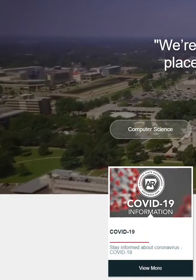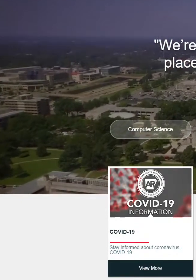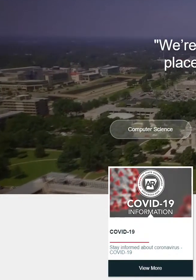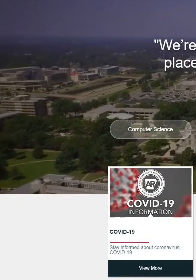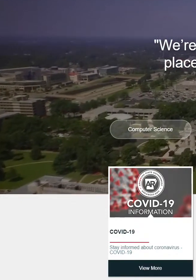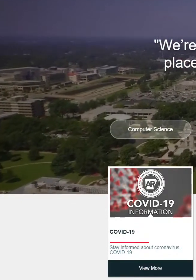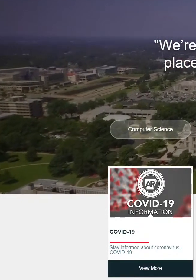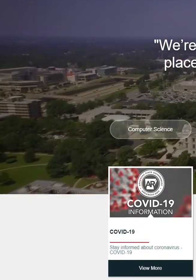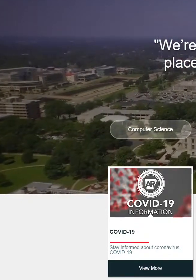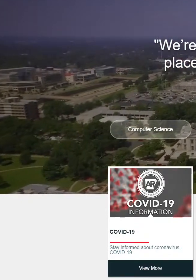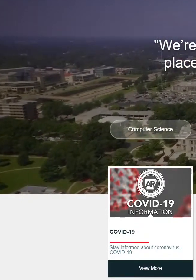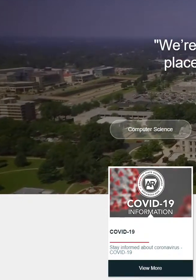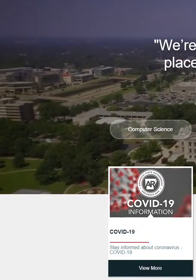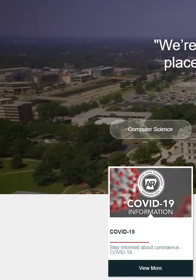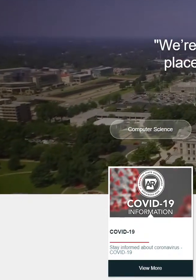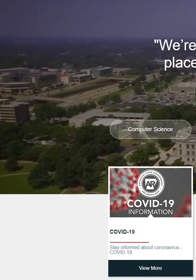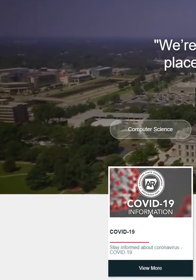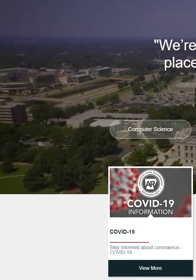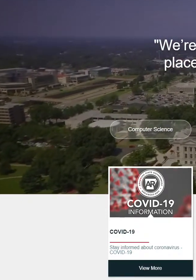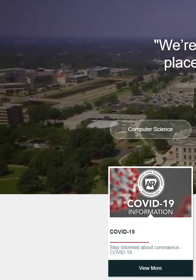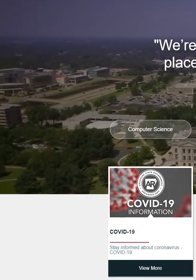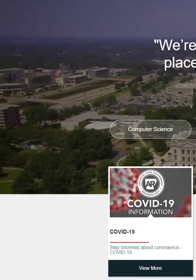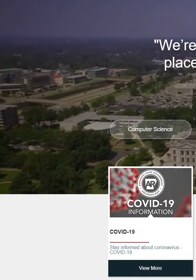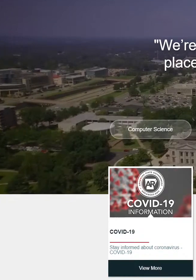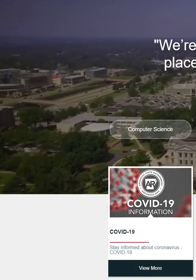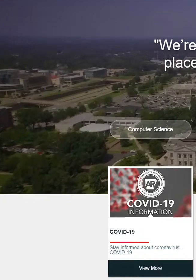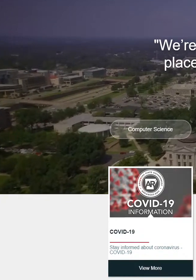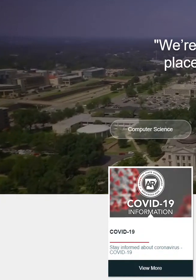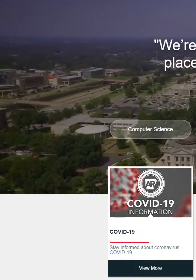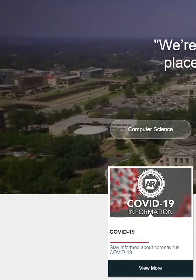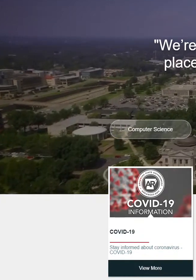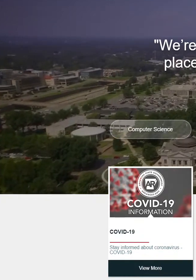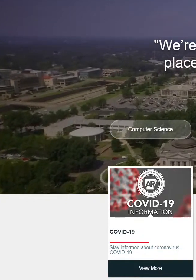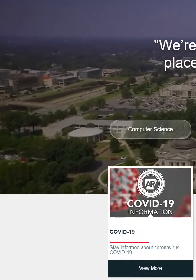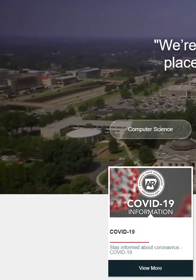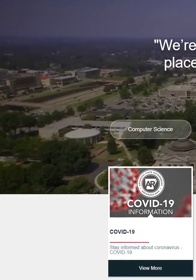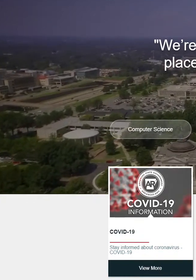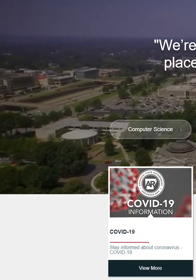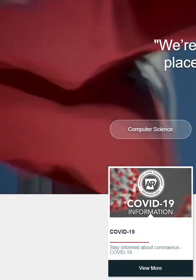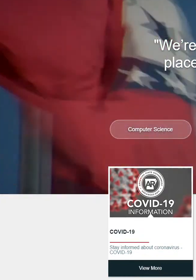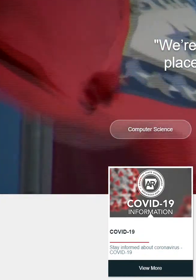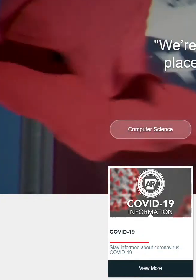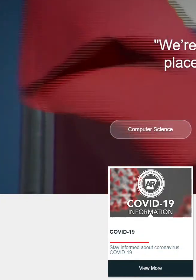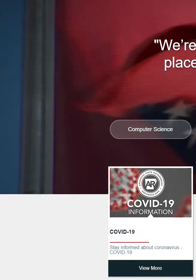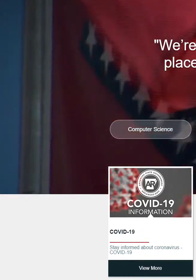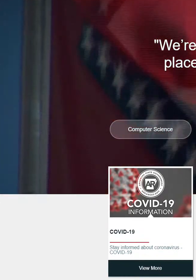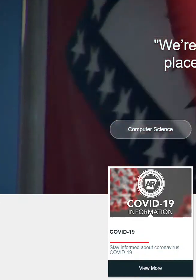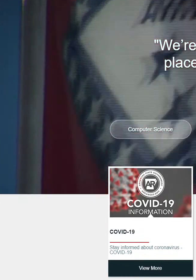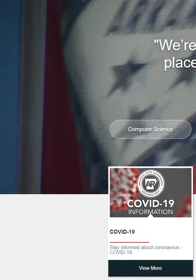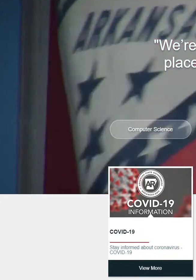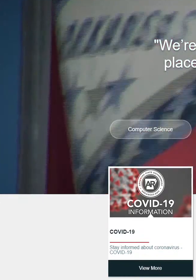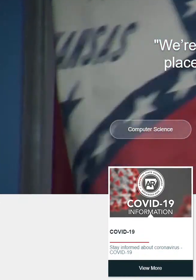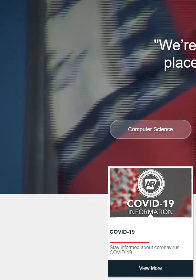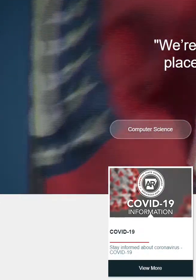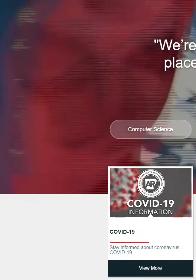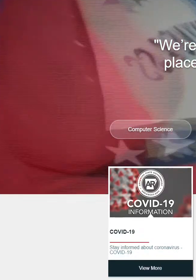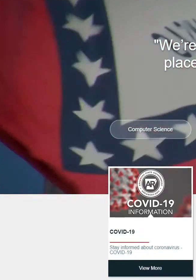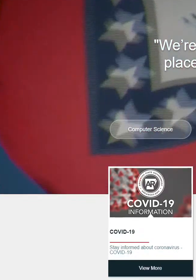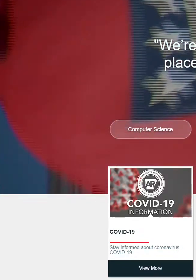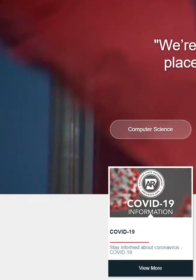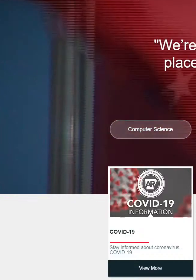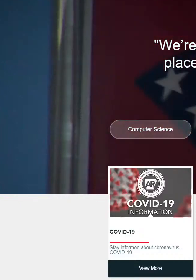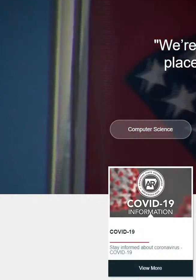Check, check, 1, 2, test, test. Testing, 1, 2, check, check, check, check, 1, 2, 3. All right, we're good.